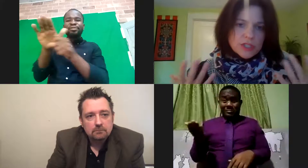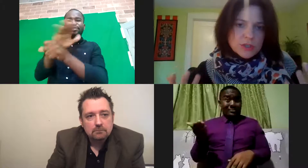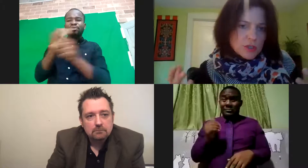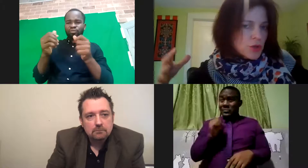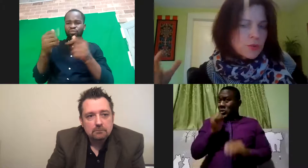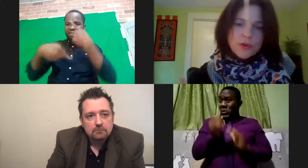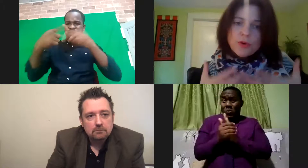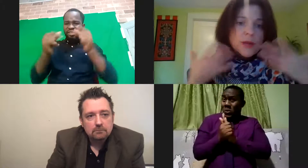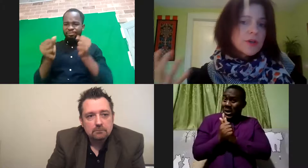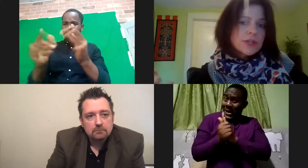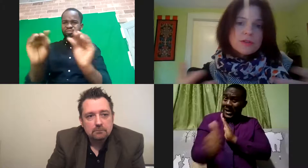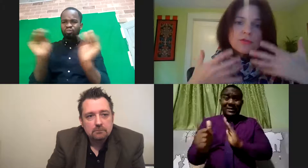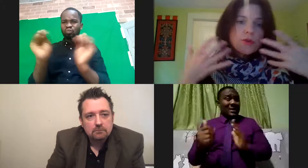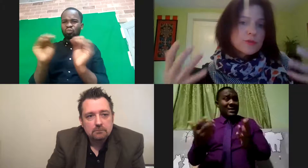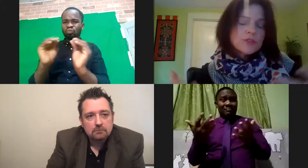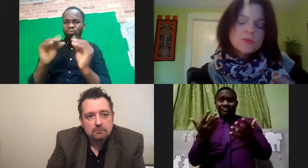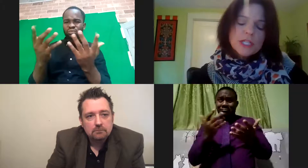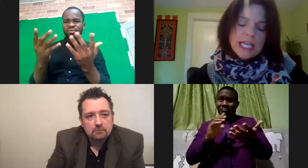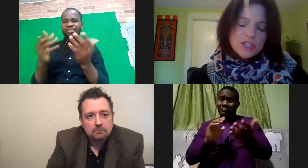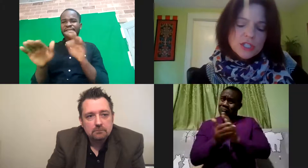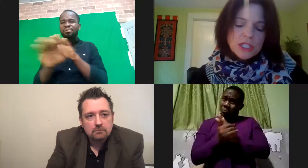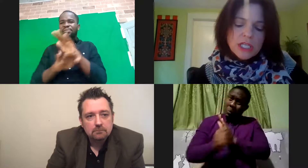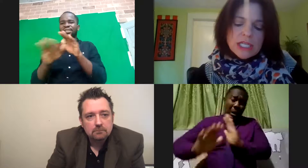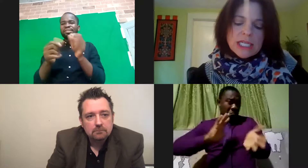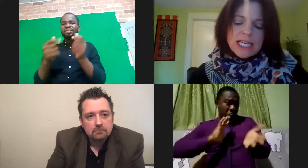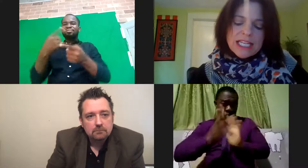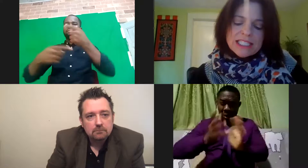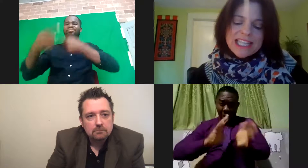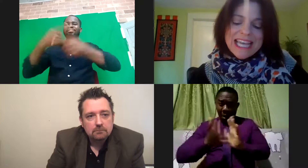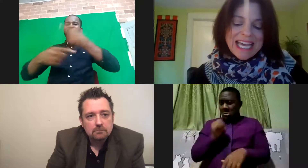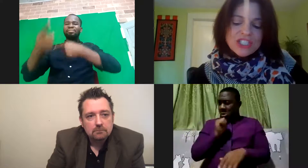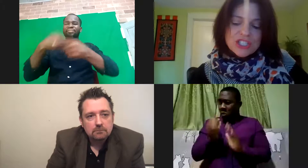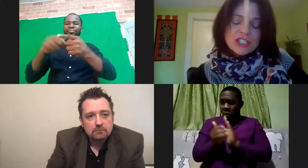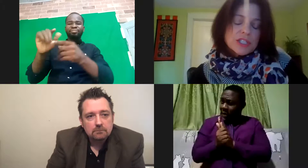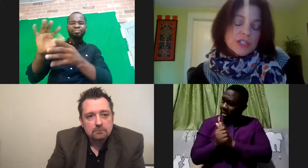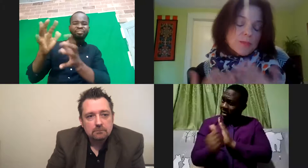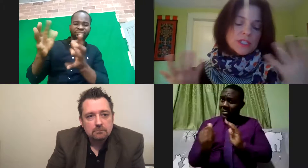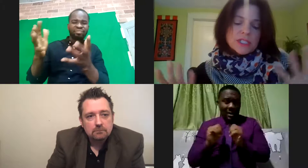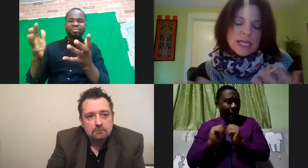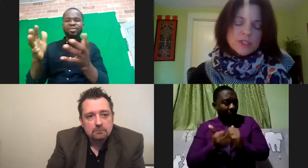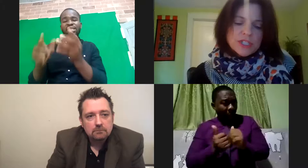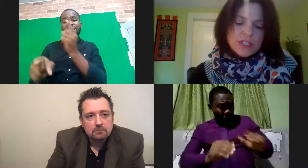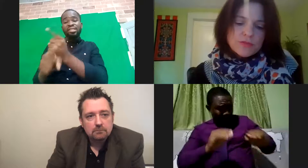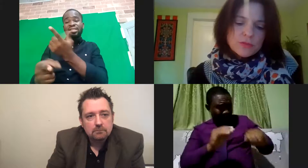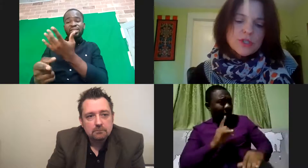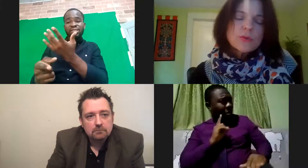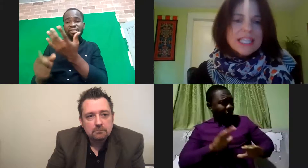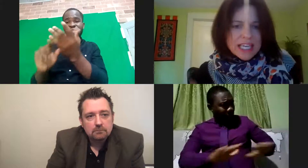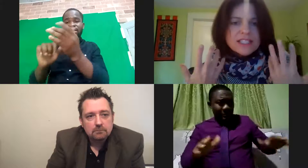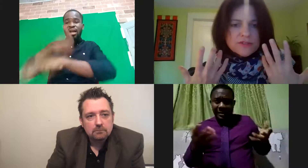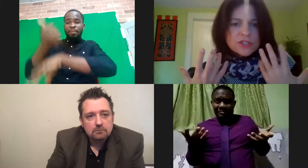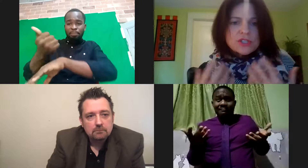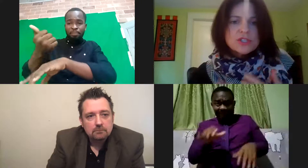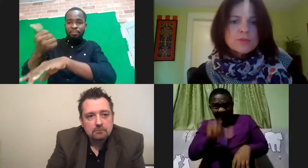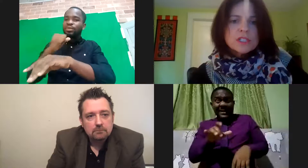language, you know, their primary form of communication. And that just, it's been established that if you don't